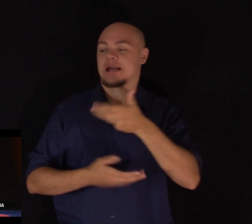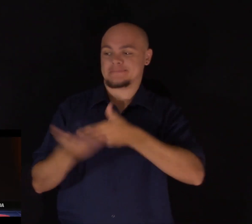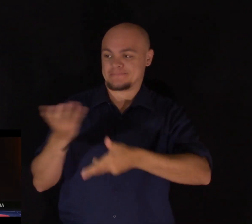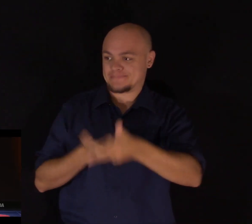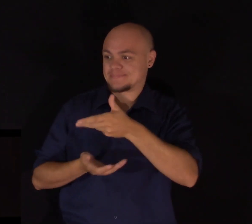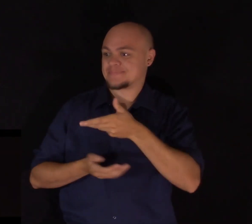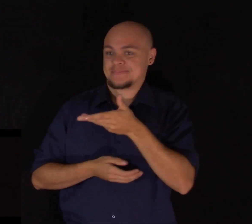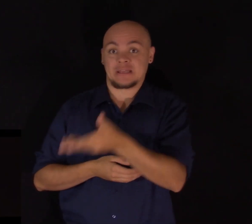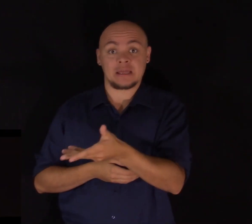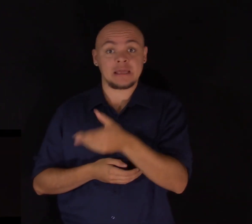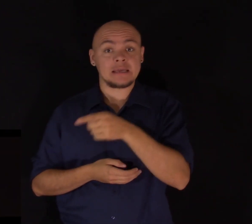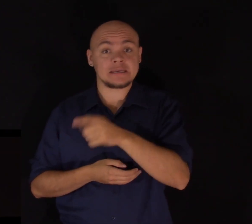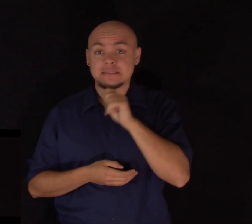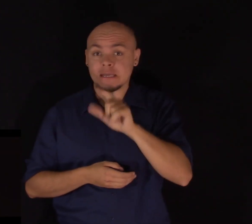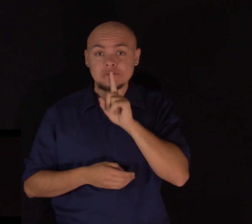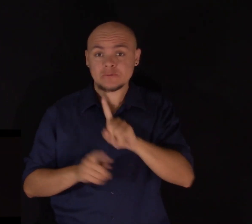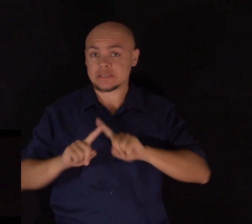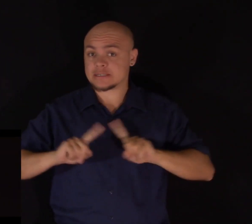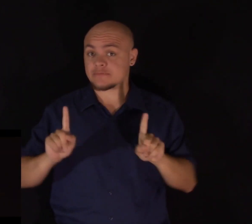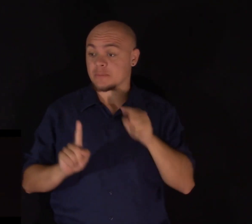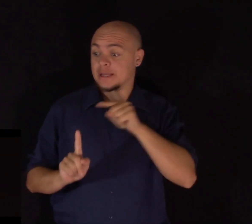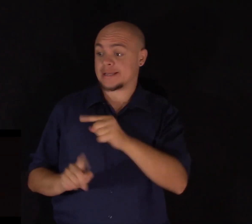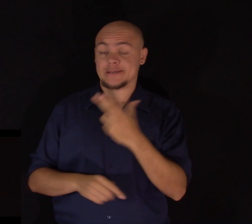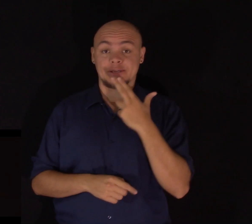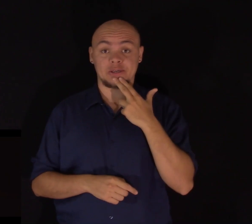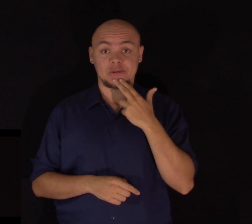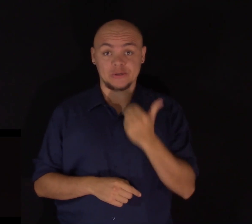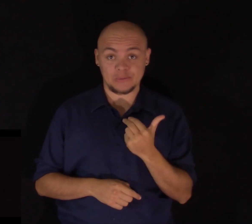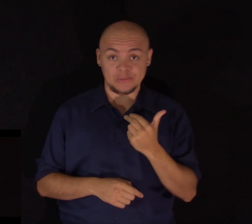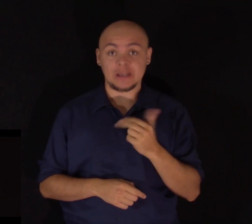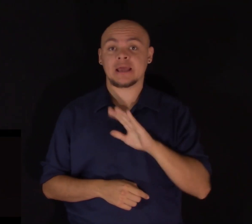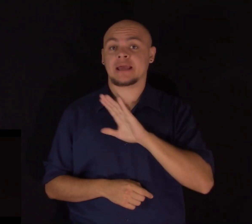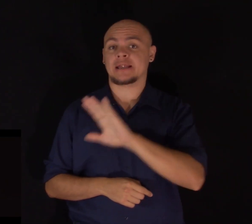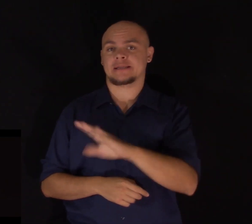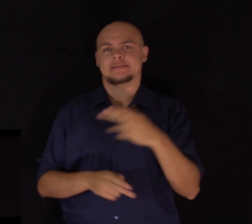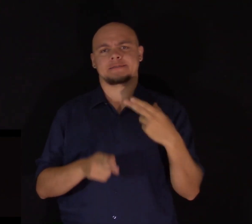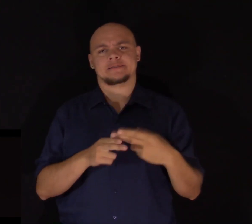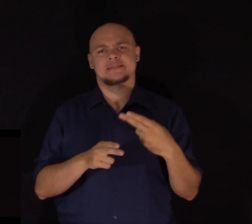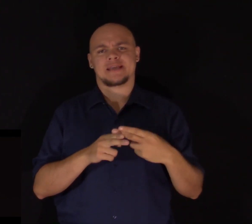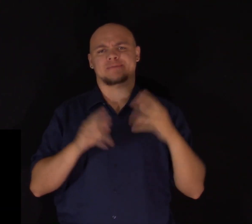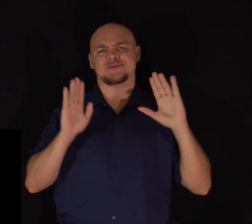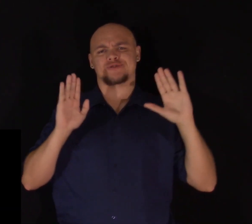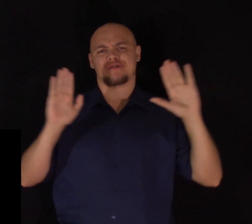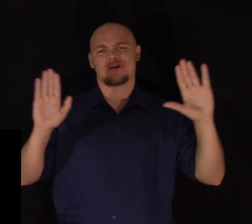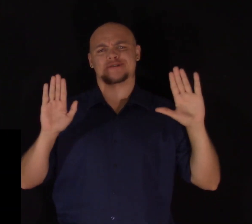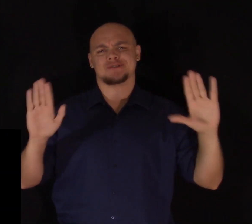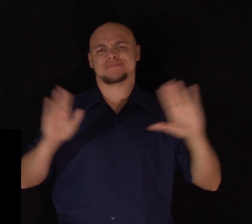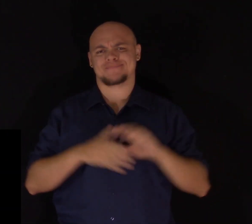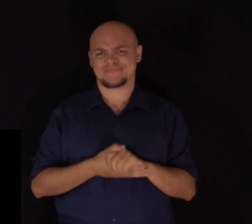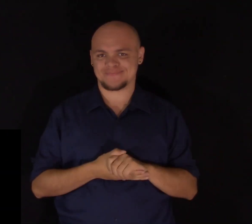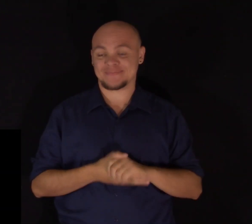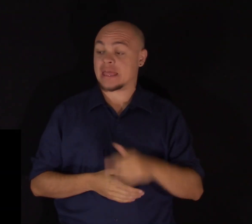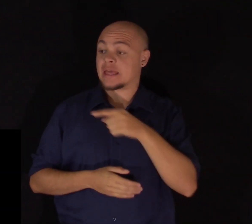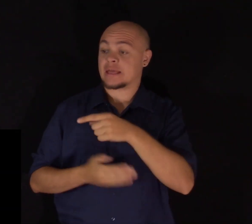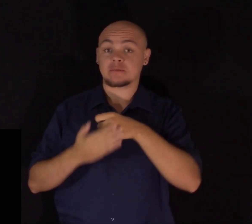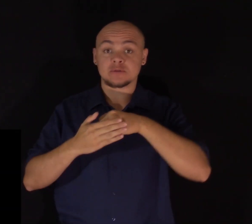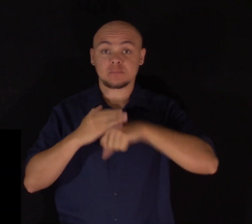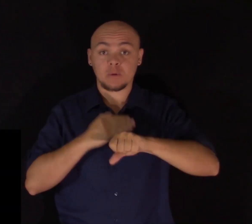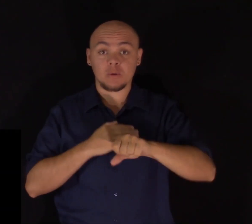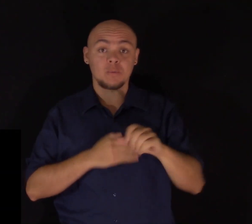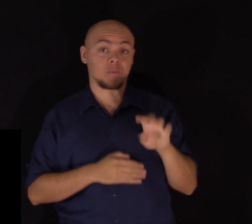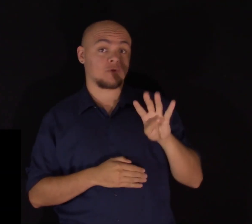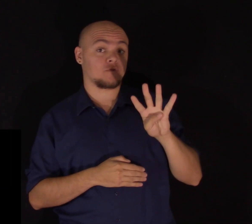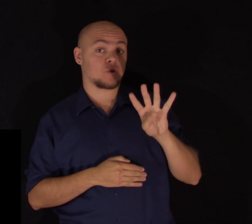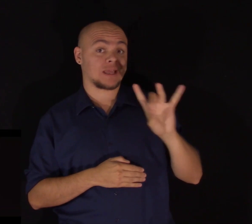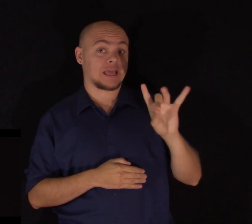alligator, other than he is adorable and he has a great name. Willie hatched out of a nest with 48 brothers